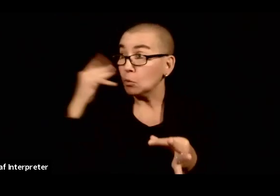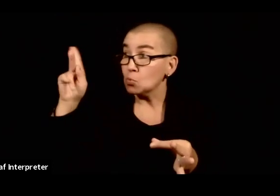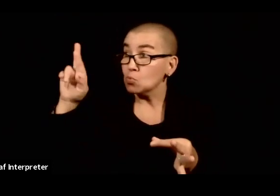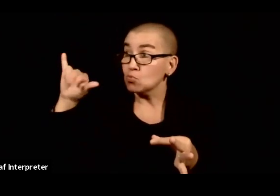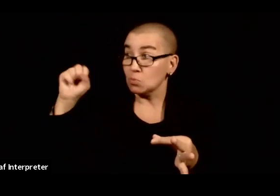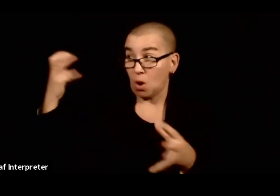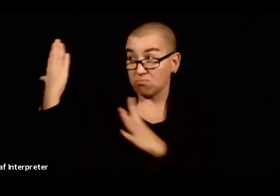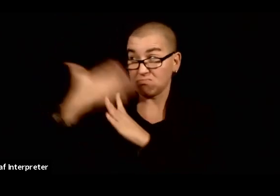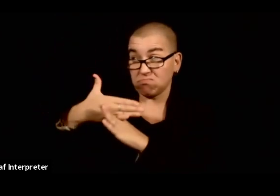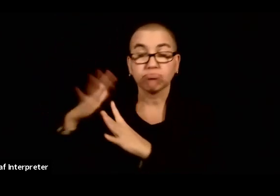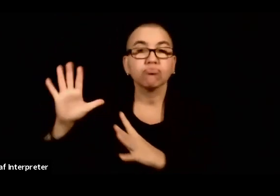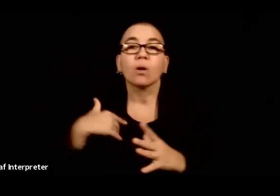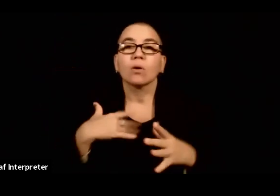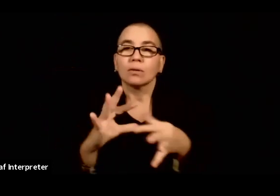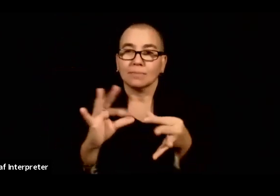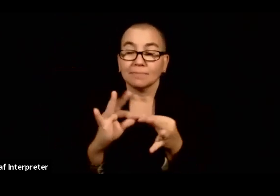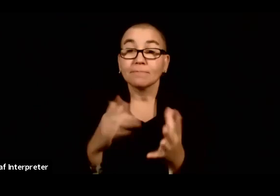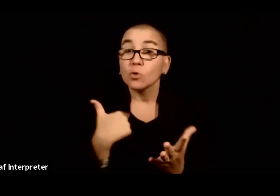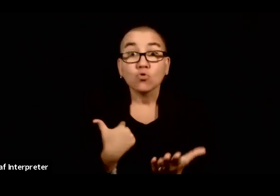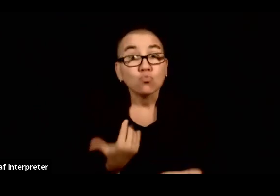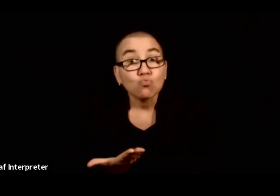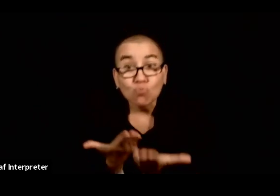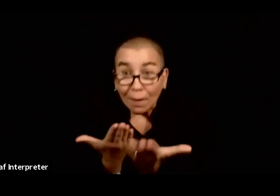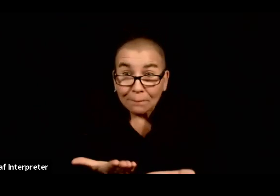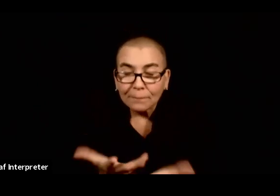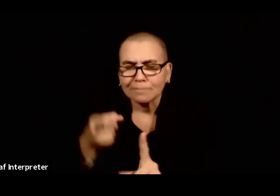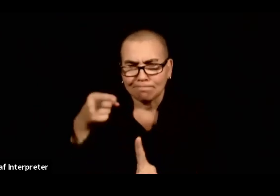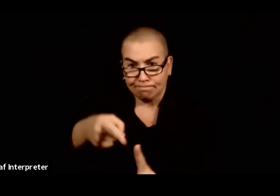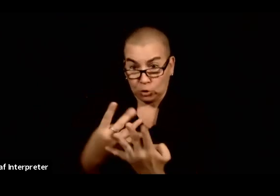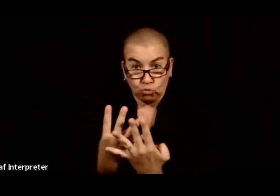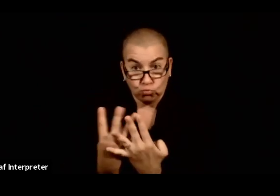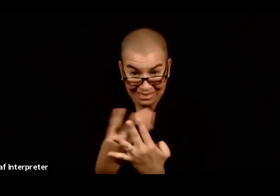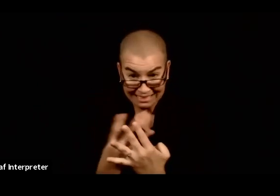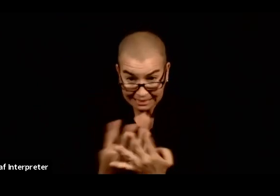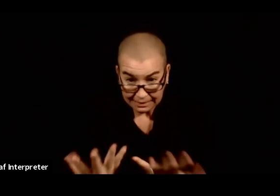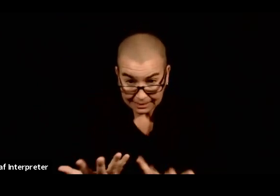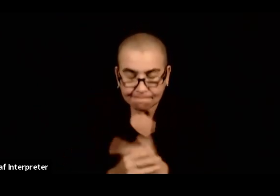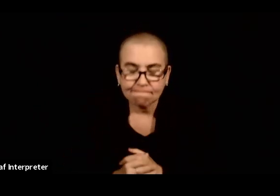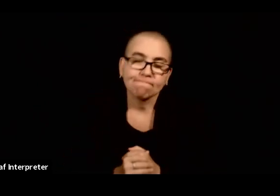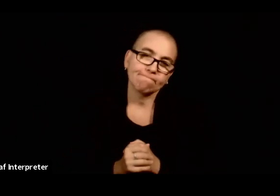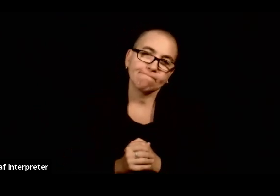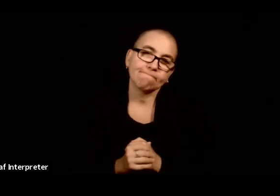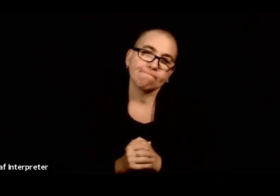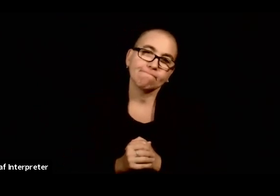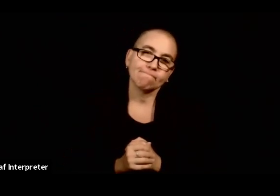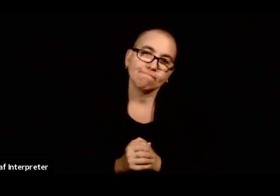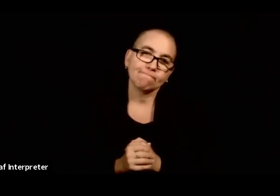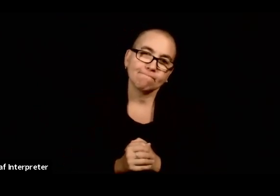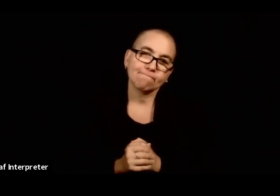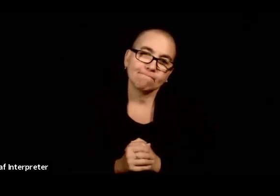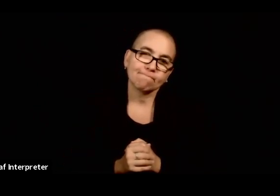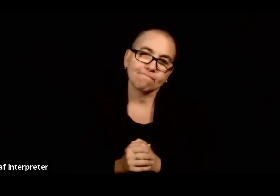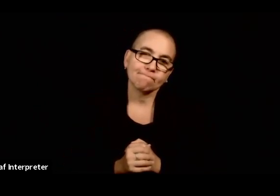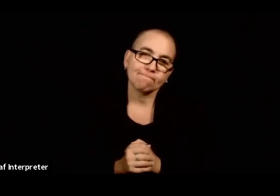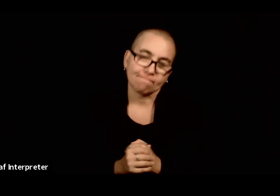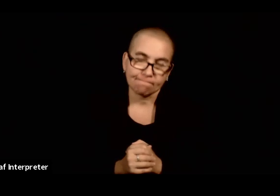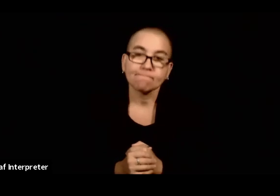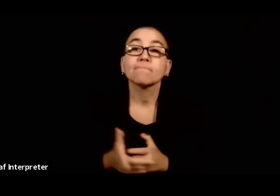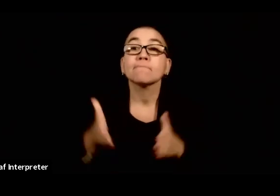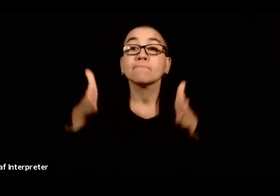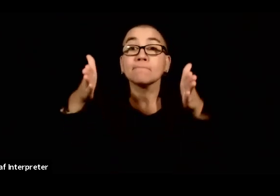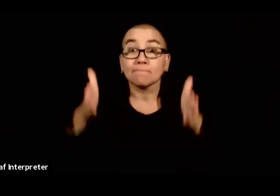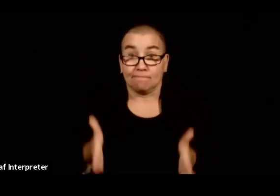is that there is active screening, so that there is an individual that checks the temperature of the visitors that comes in and